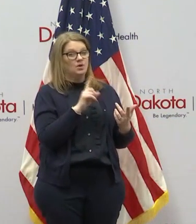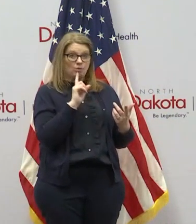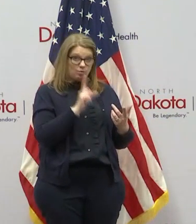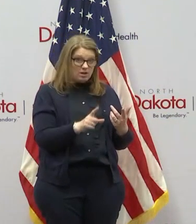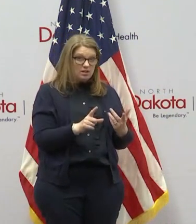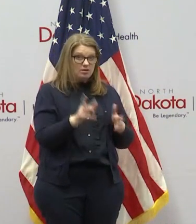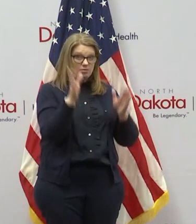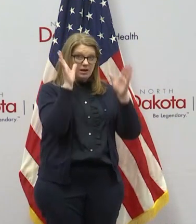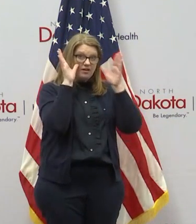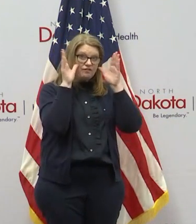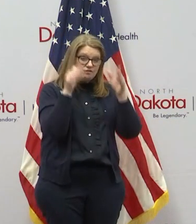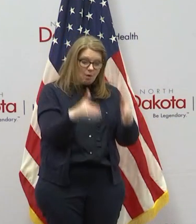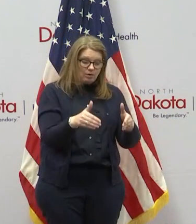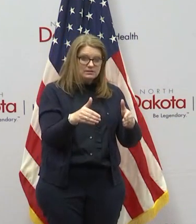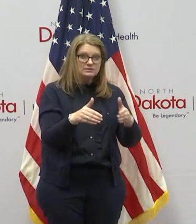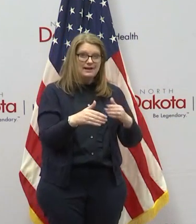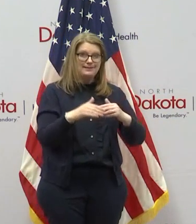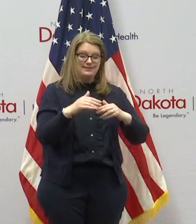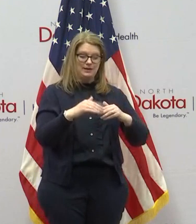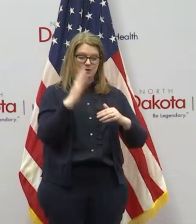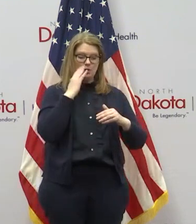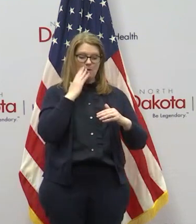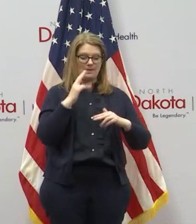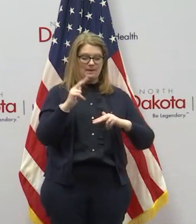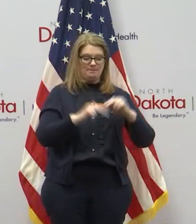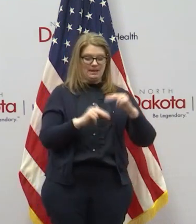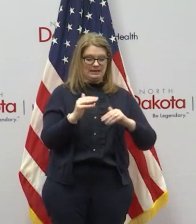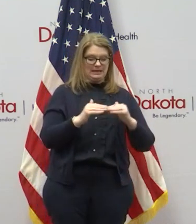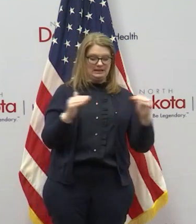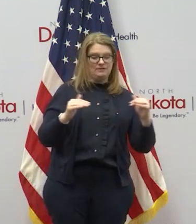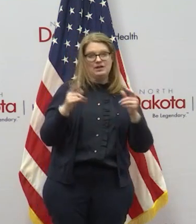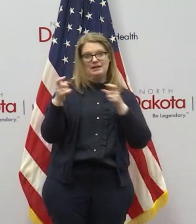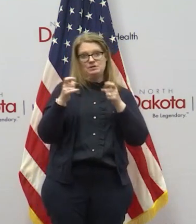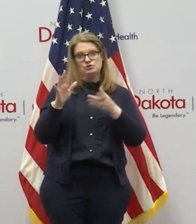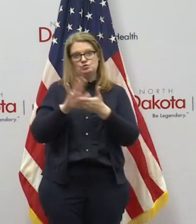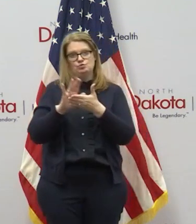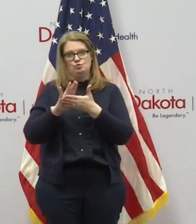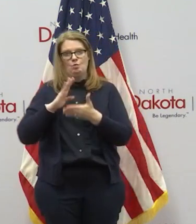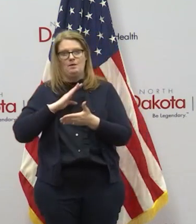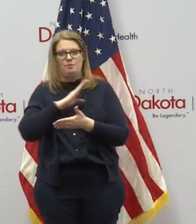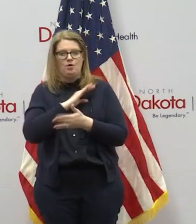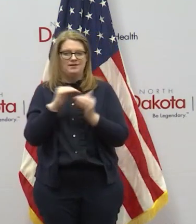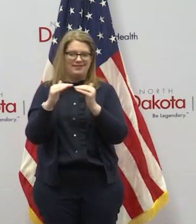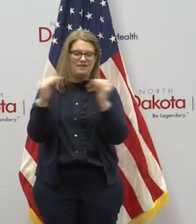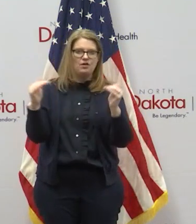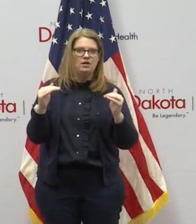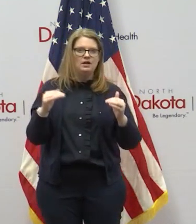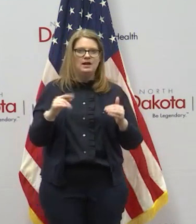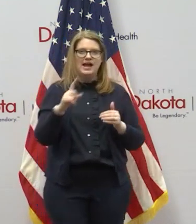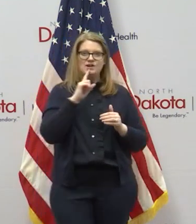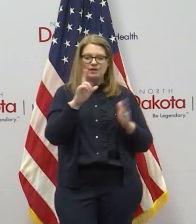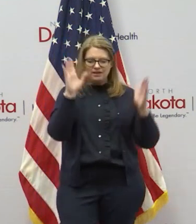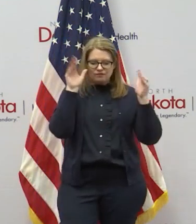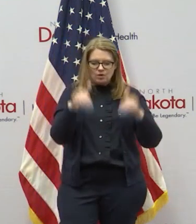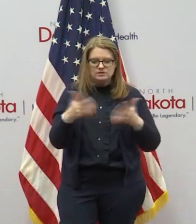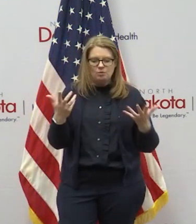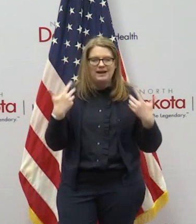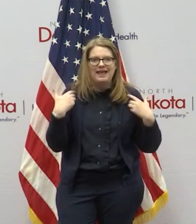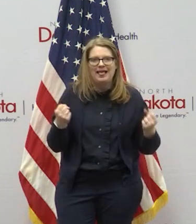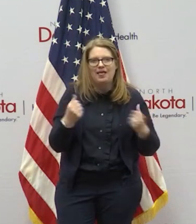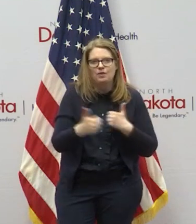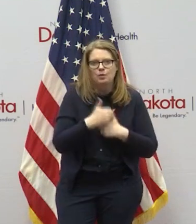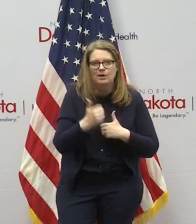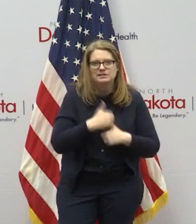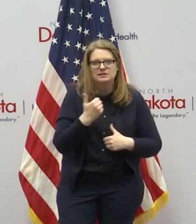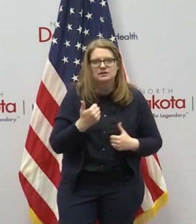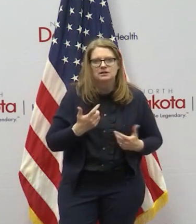energy at the building level and the administrative and school board level trying to deal with health risk, and I think the kids would have